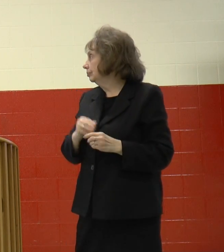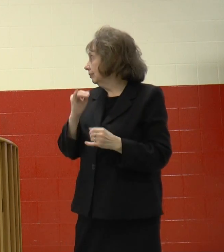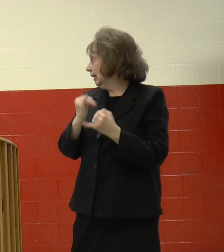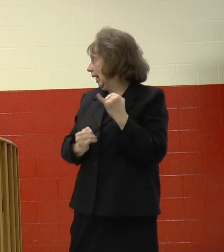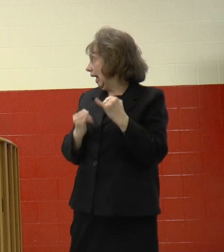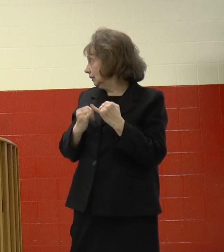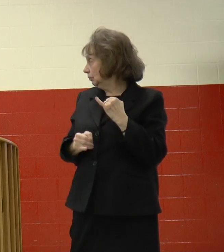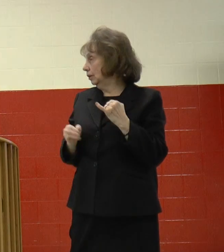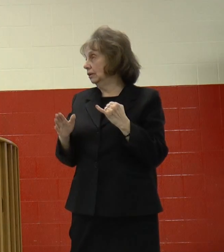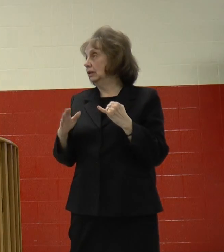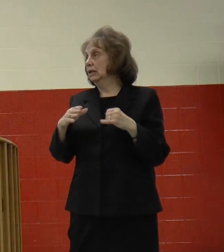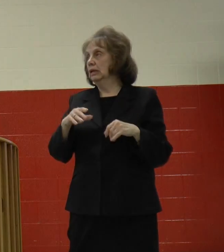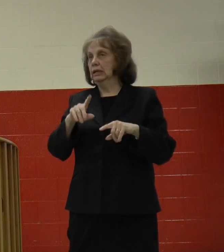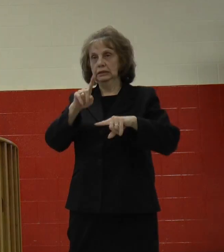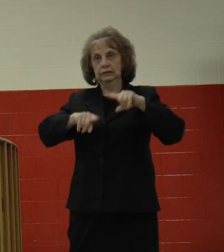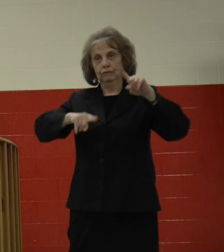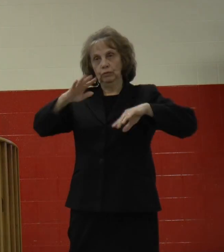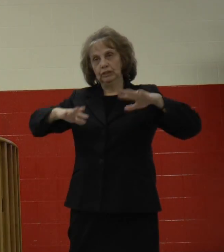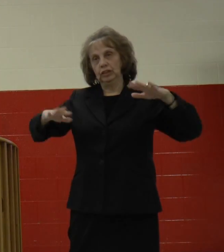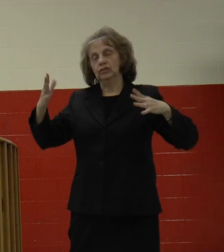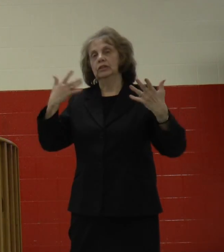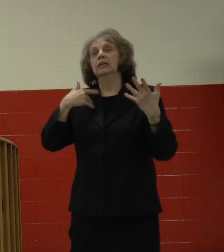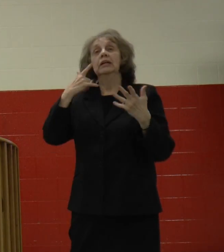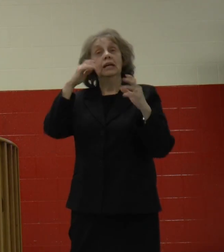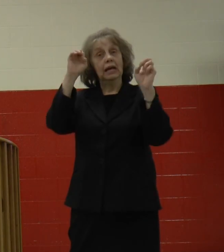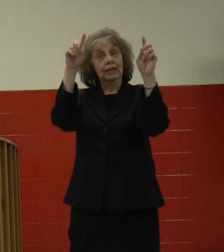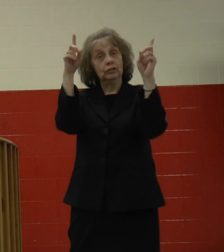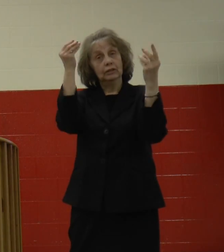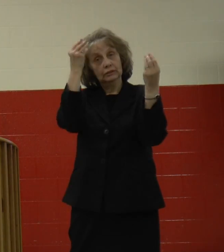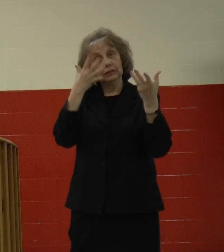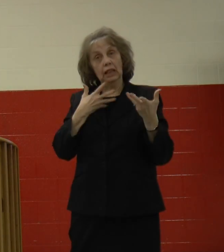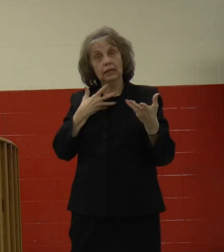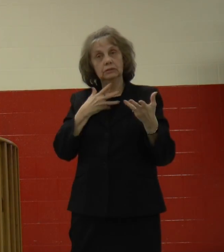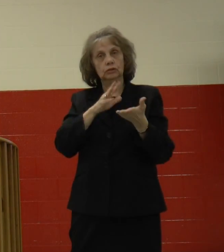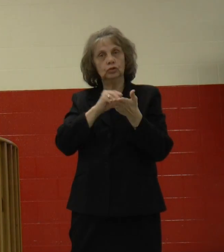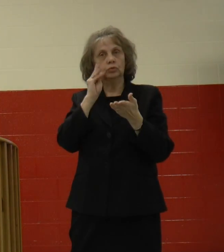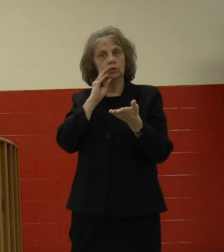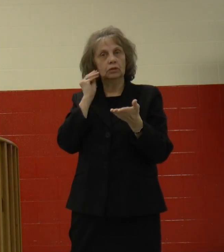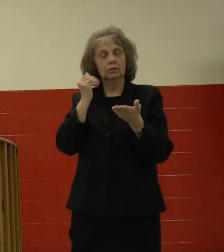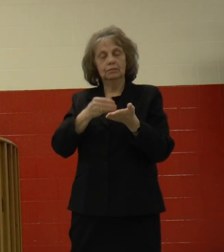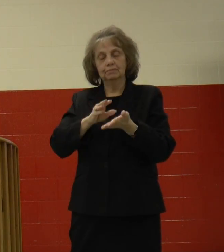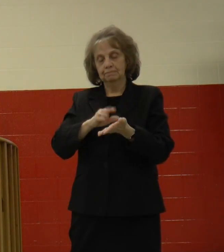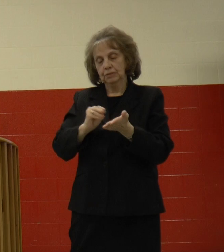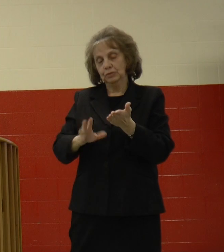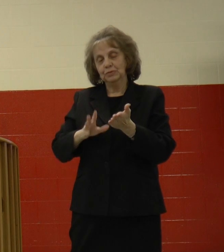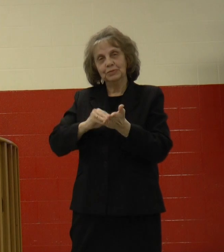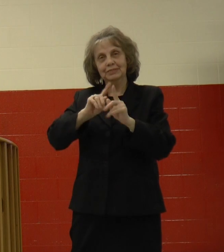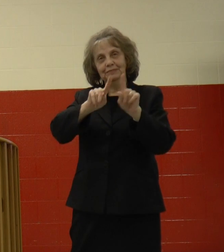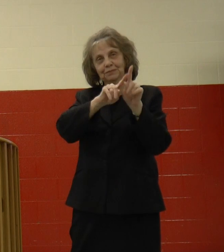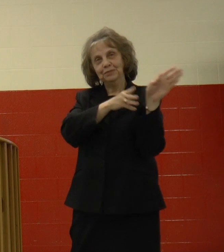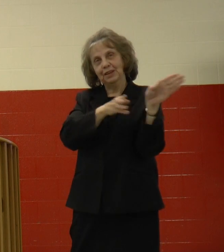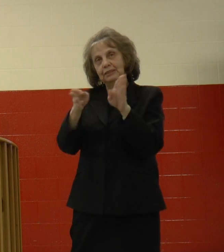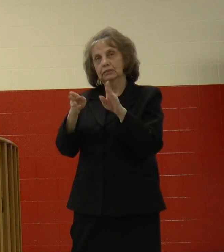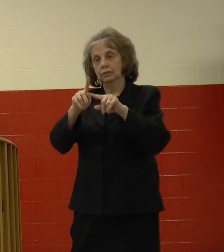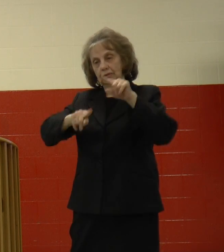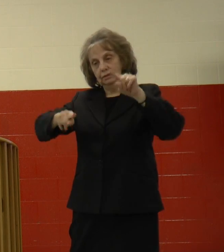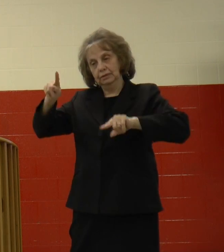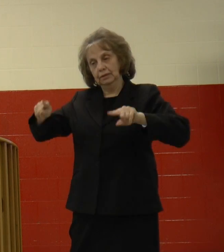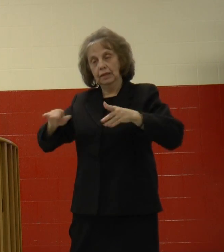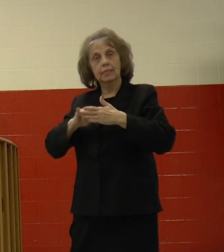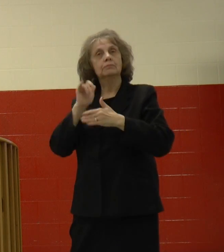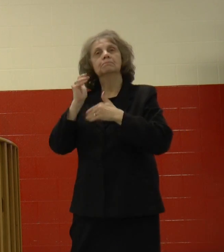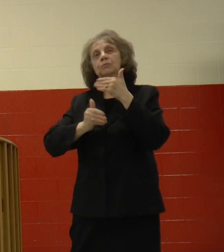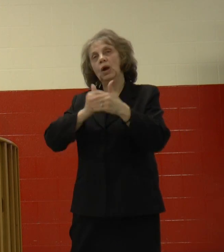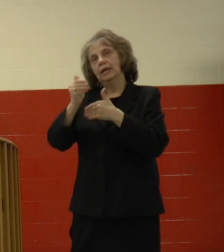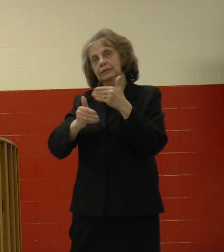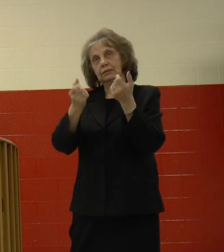is on the lower right, differentiation. Educators tell us that students learn in different ways, and that differentiation is the process